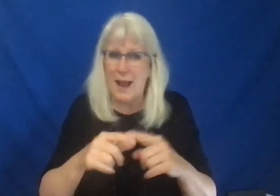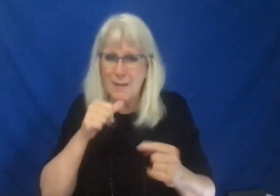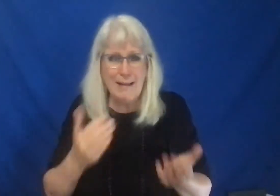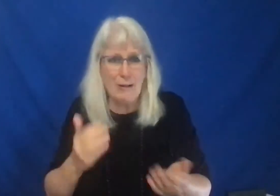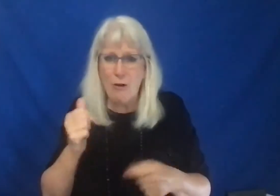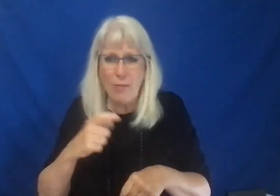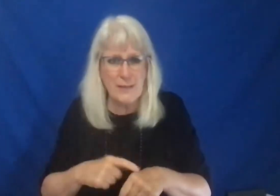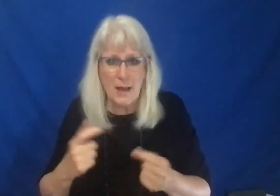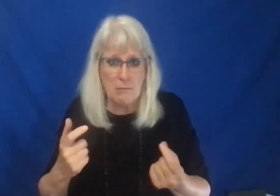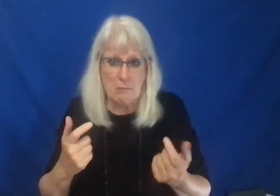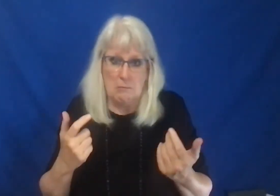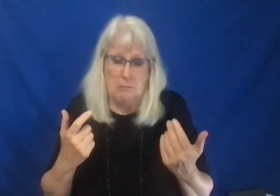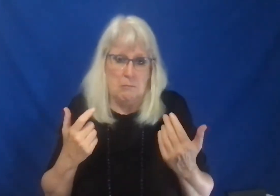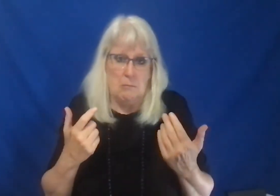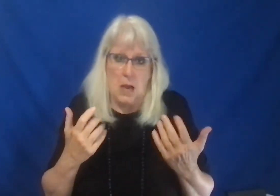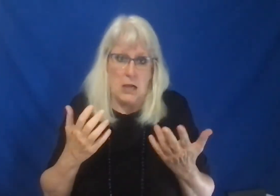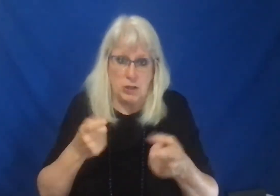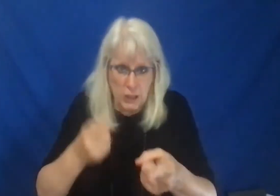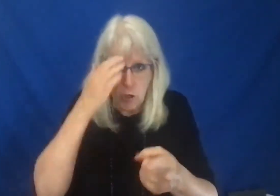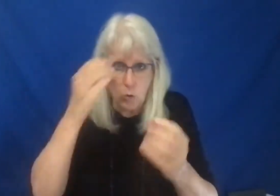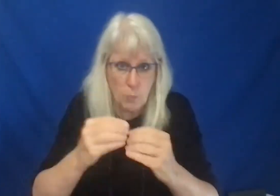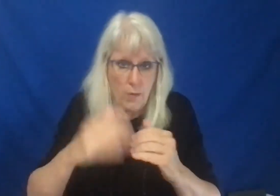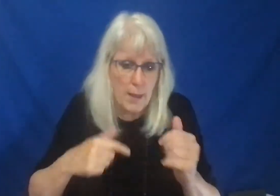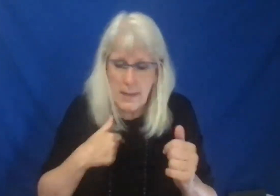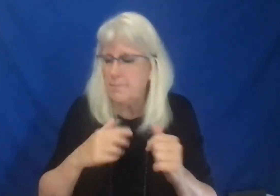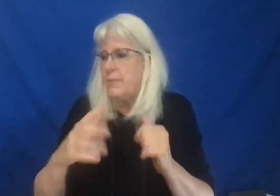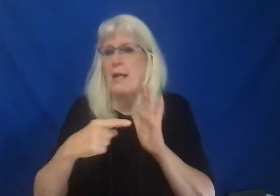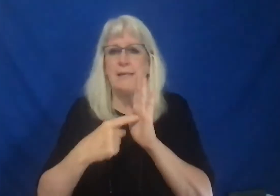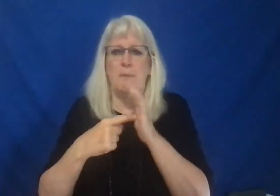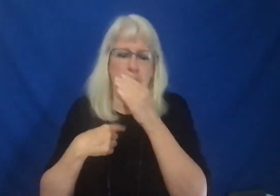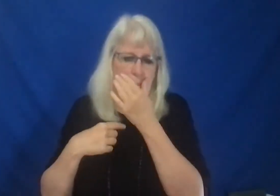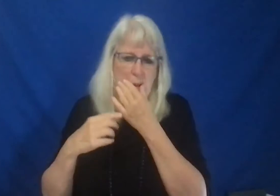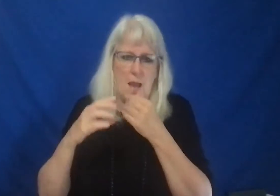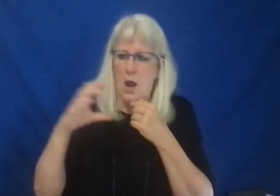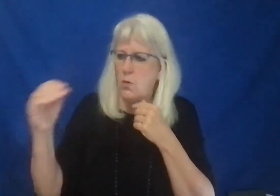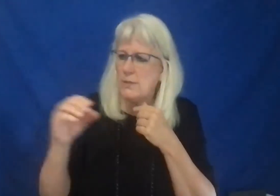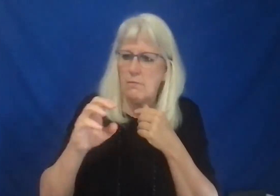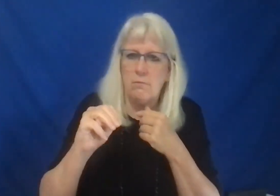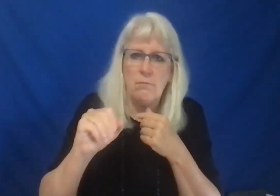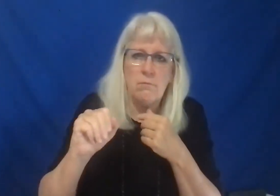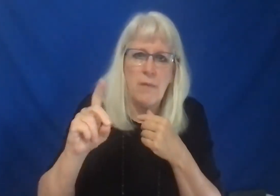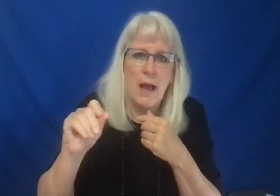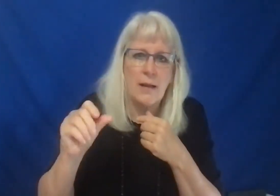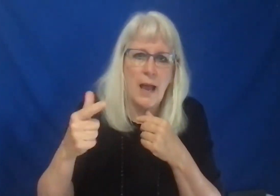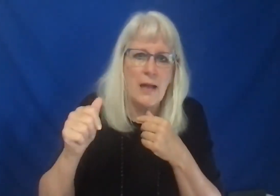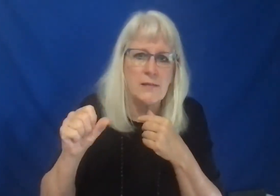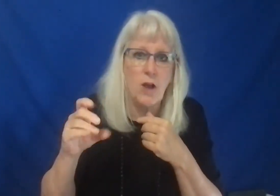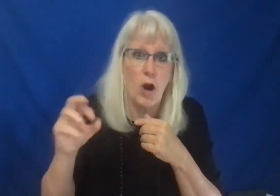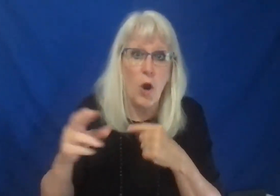have the up-to-date information. And an example of that is I was away, I think I was in Madagascar, and one of my animals got sick, and she chose to put the animal